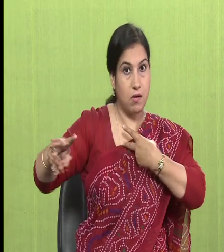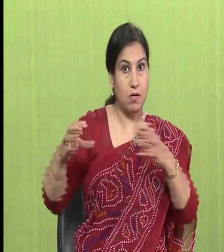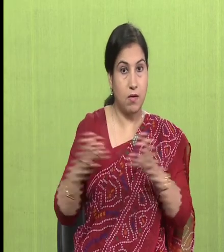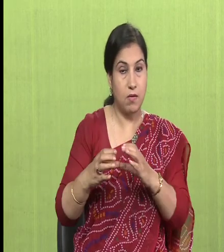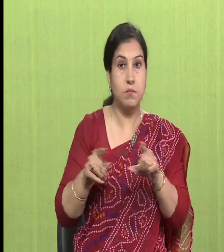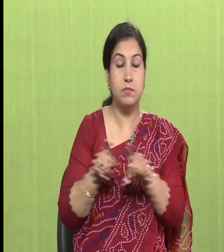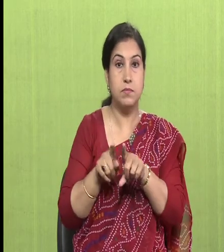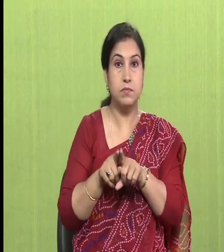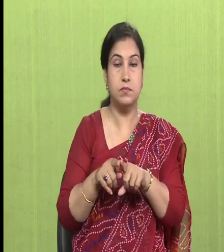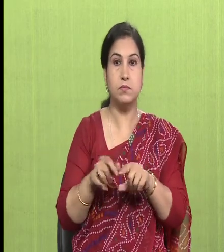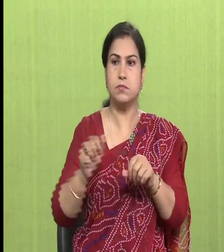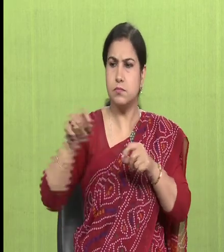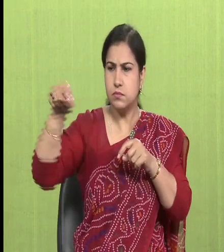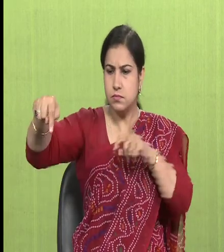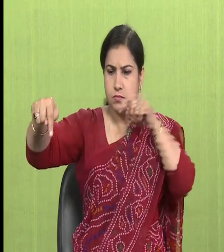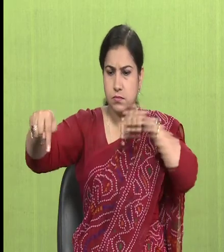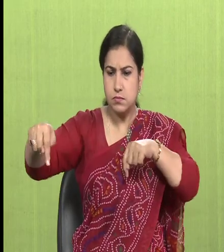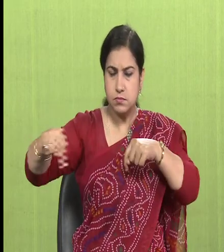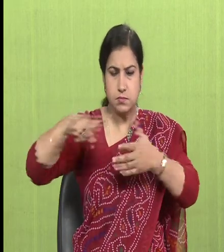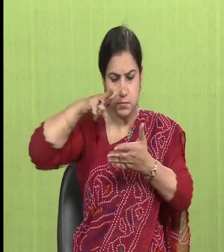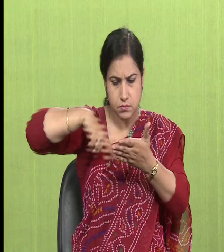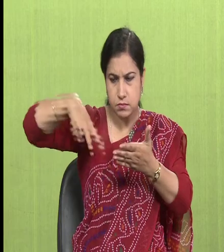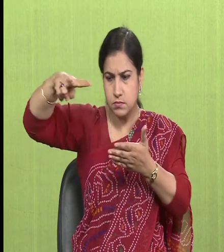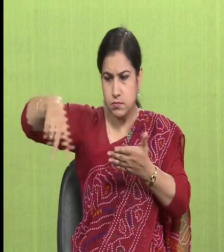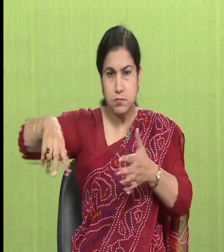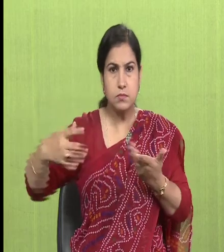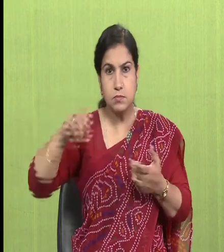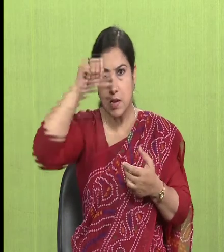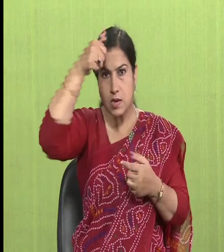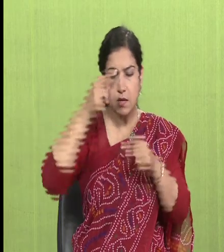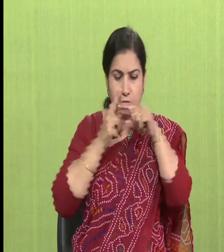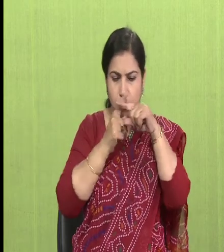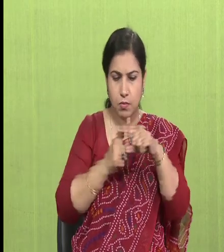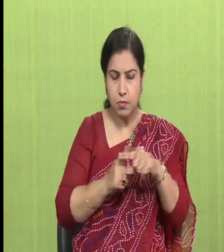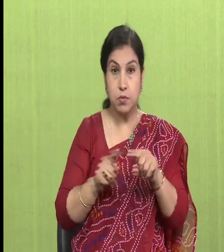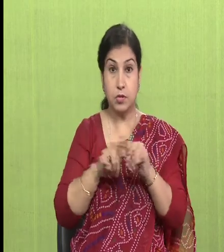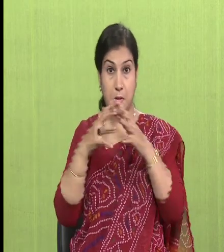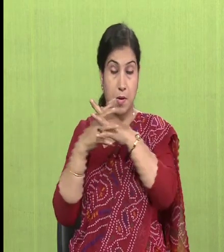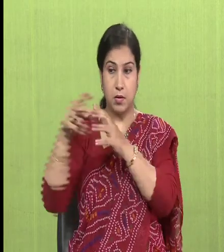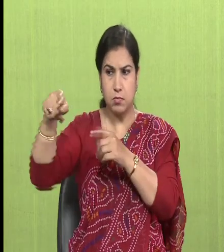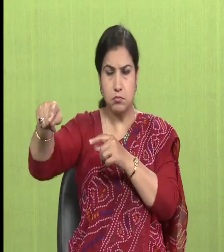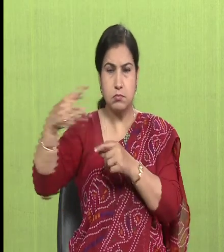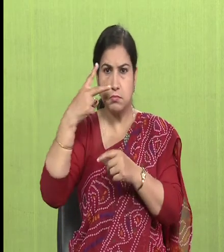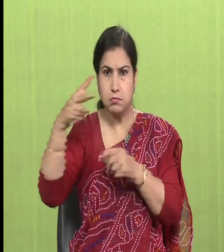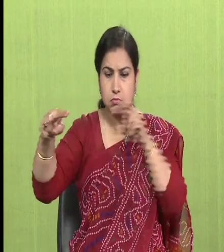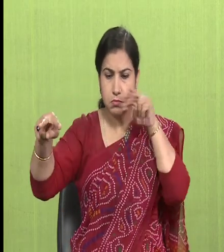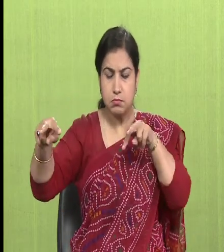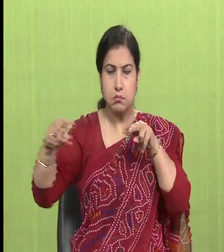And by studying the geography of India and America, we can